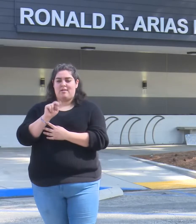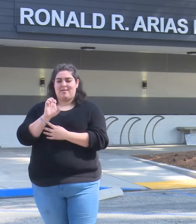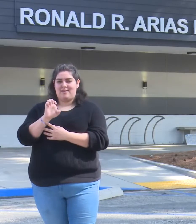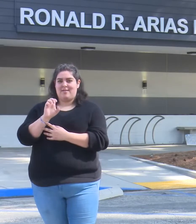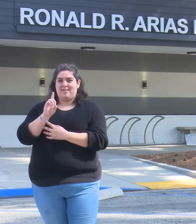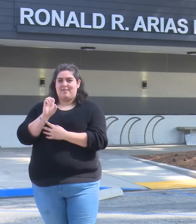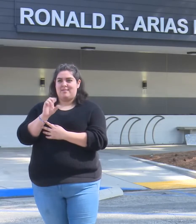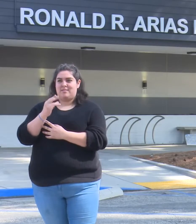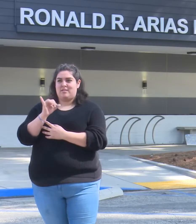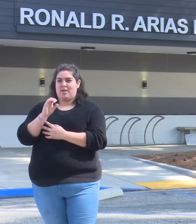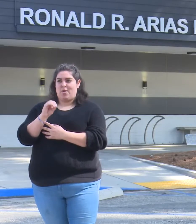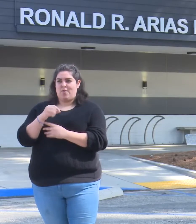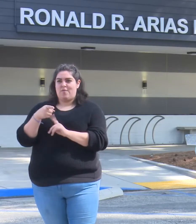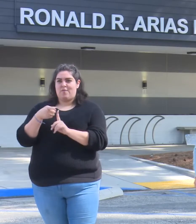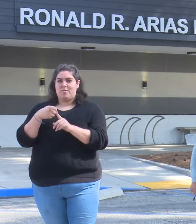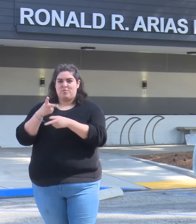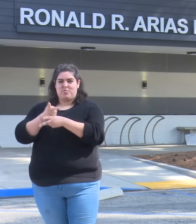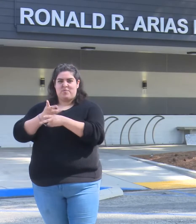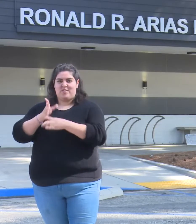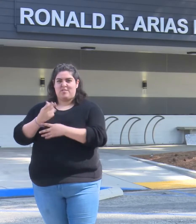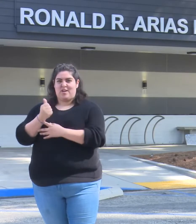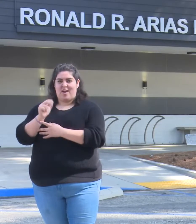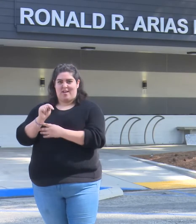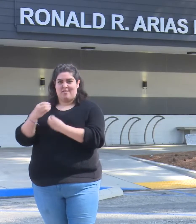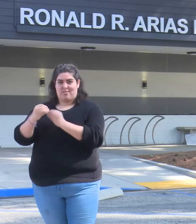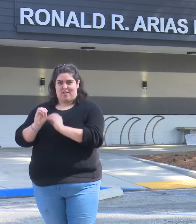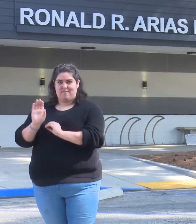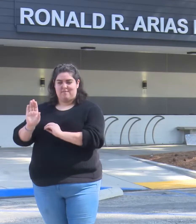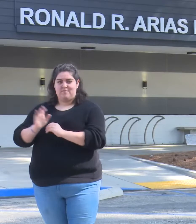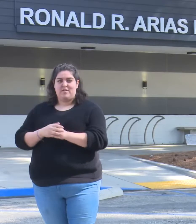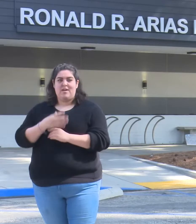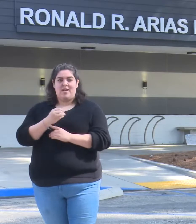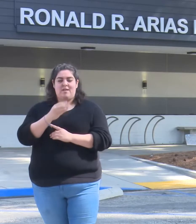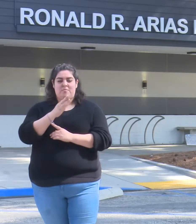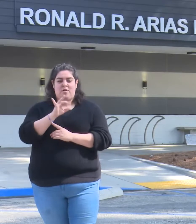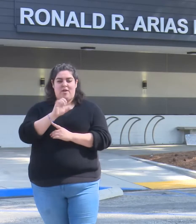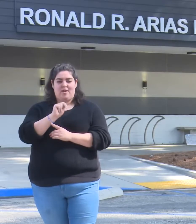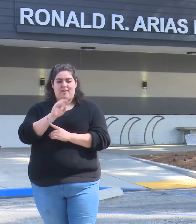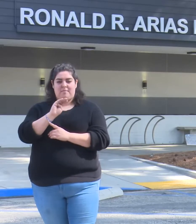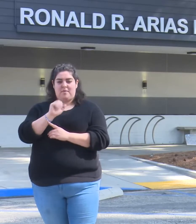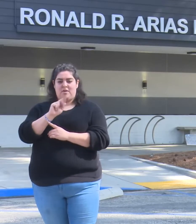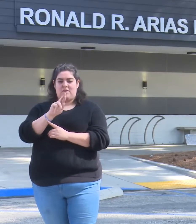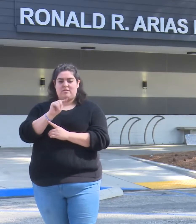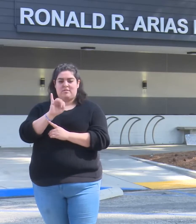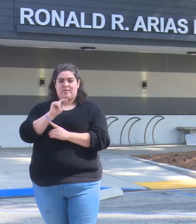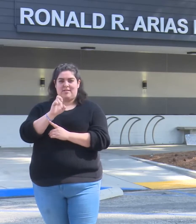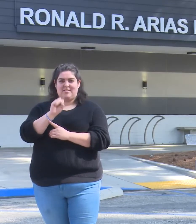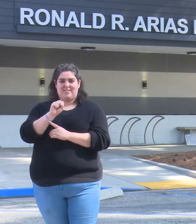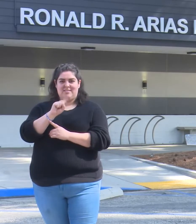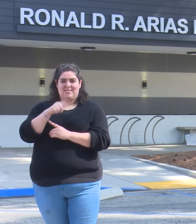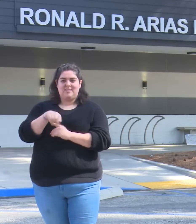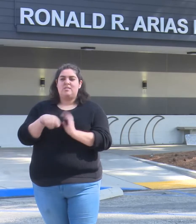office. And Brian Martinez, representing Assembly Member Mike Gibson's office.